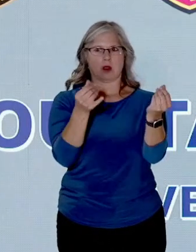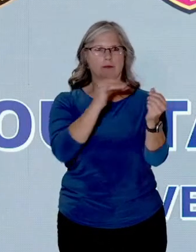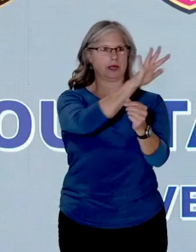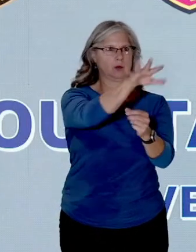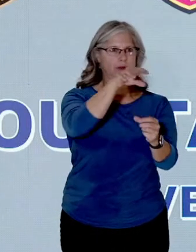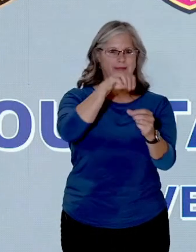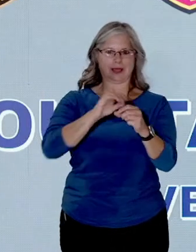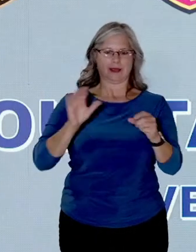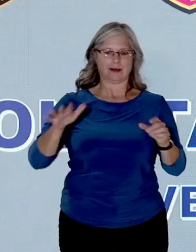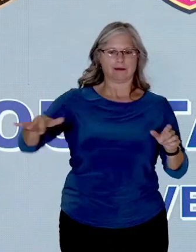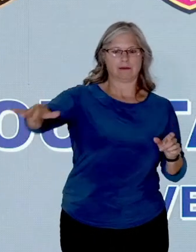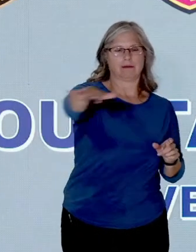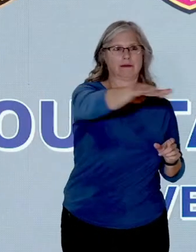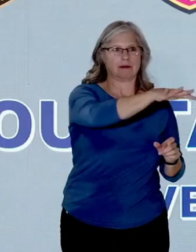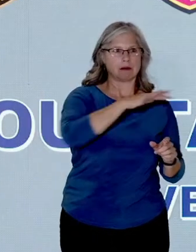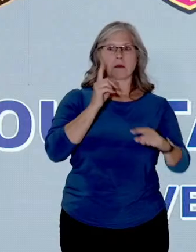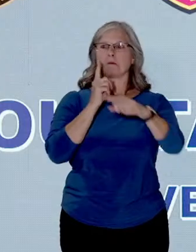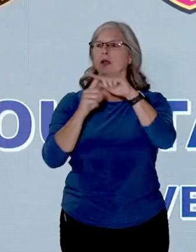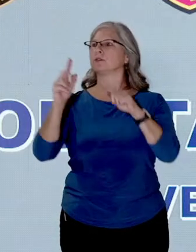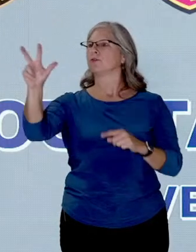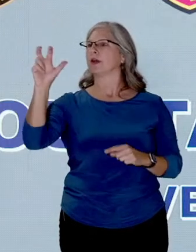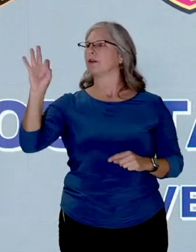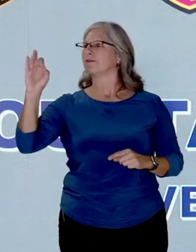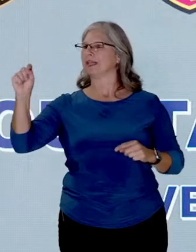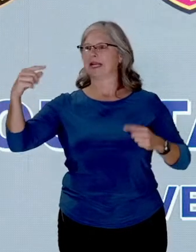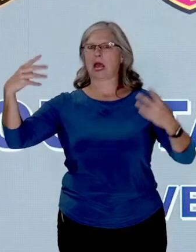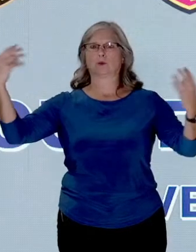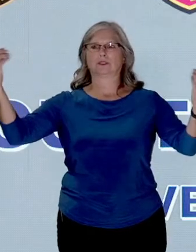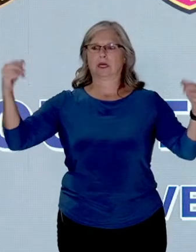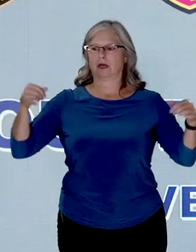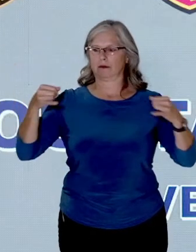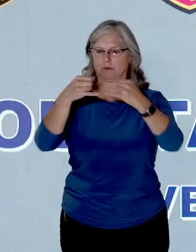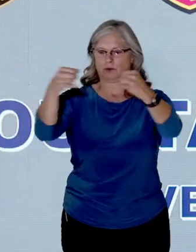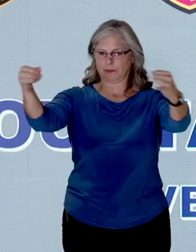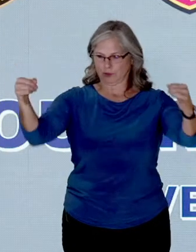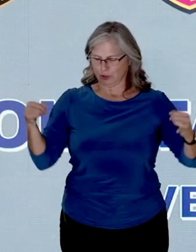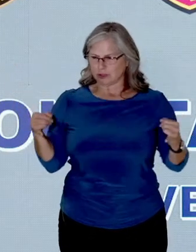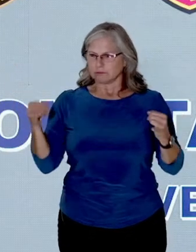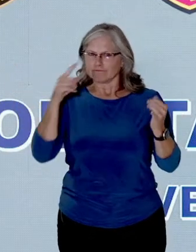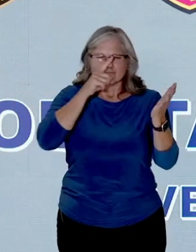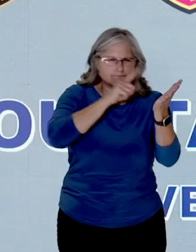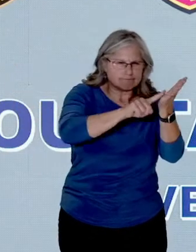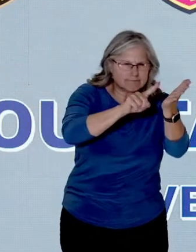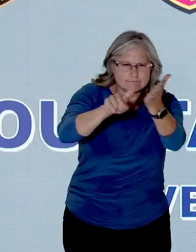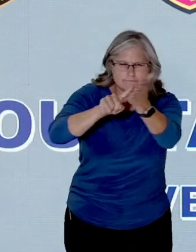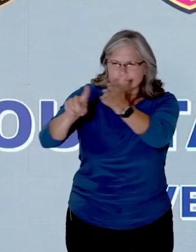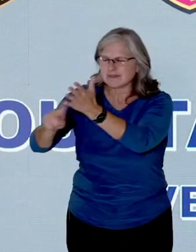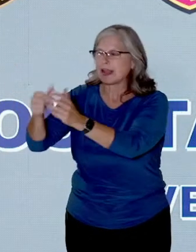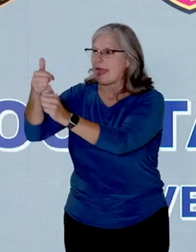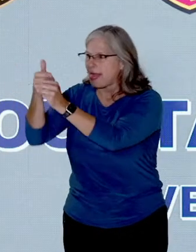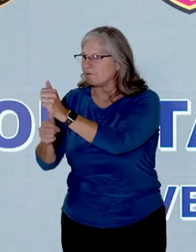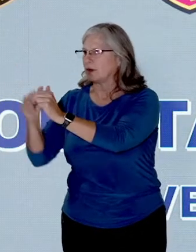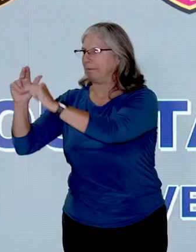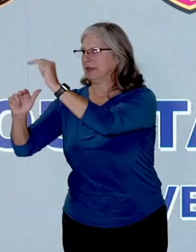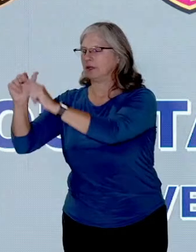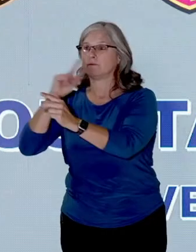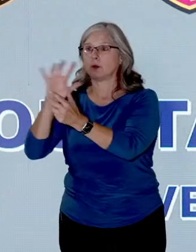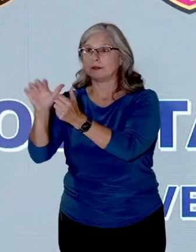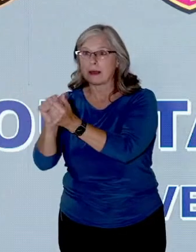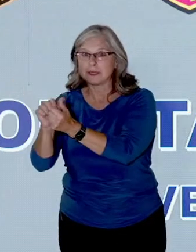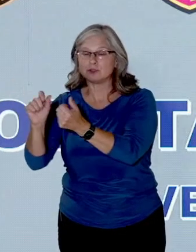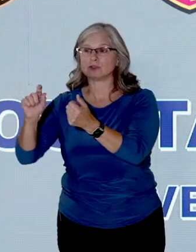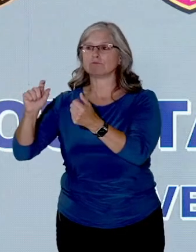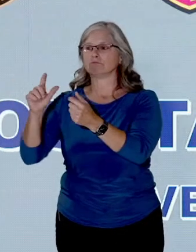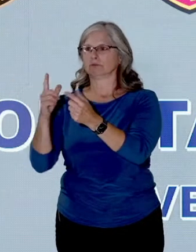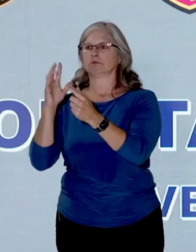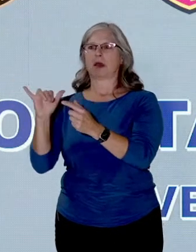fire footprint and 300 feet outside of the fire perimeter to inspect every building for damage